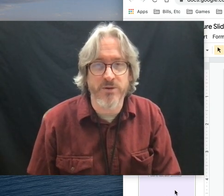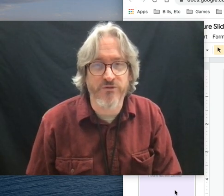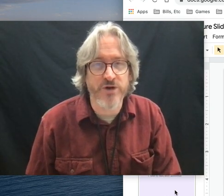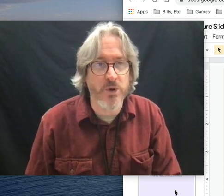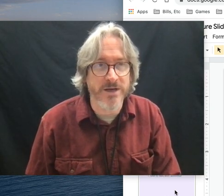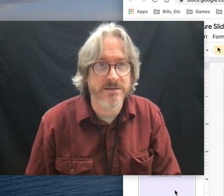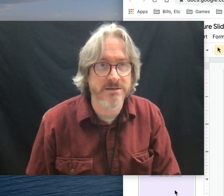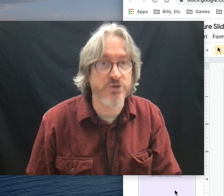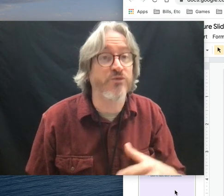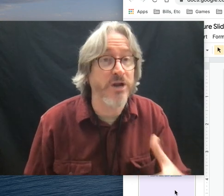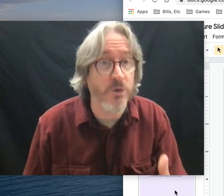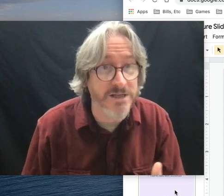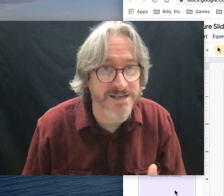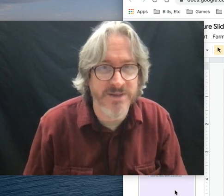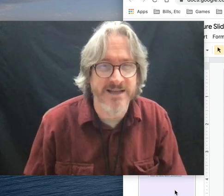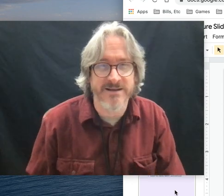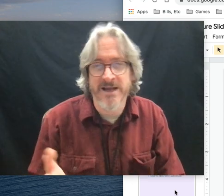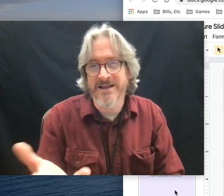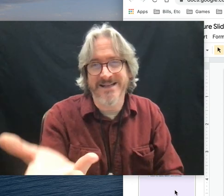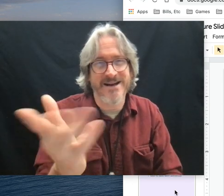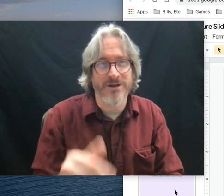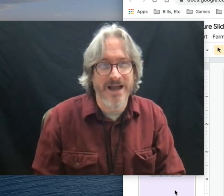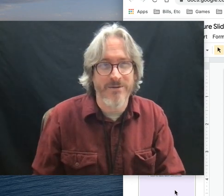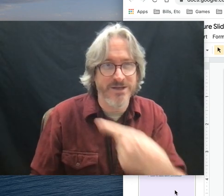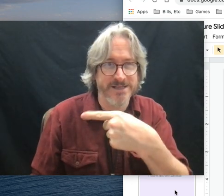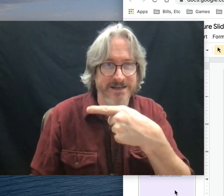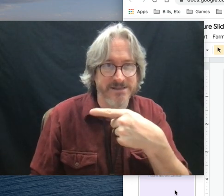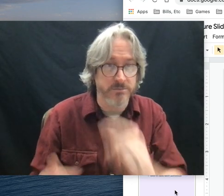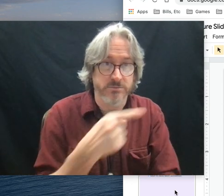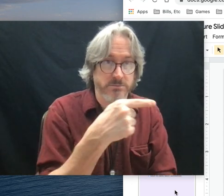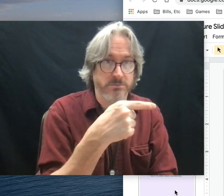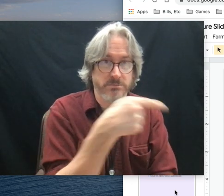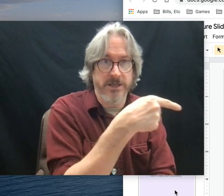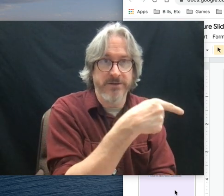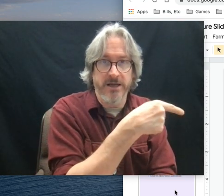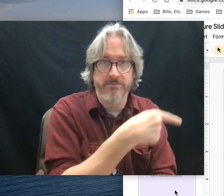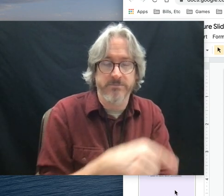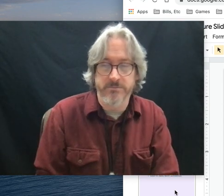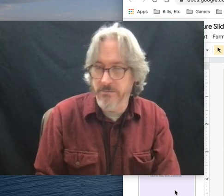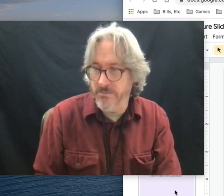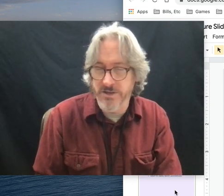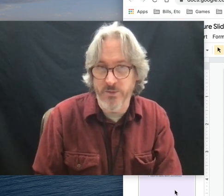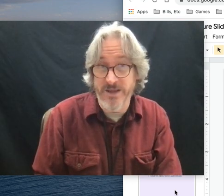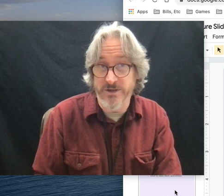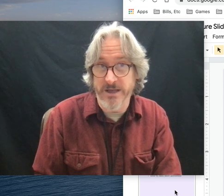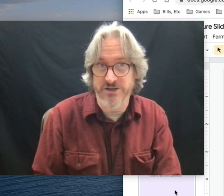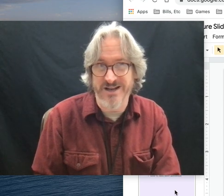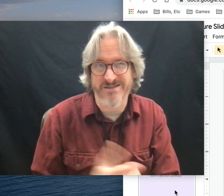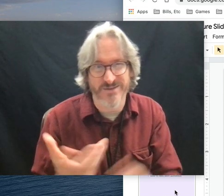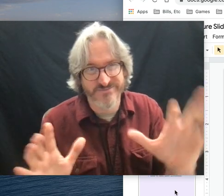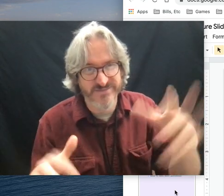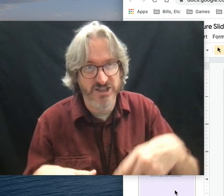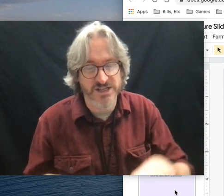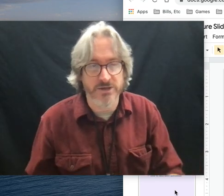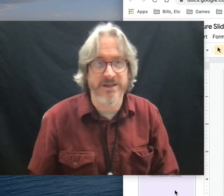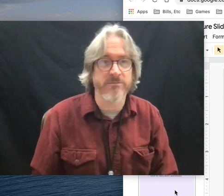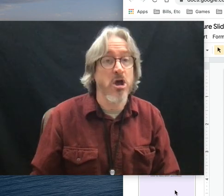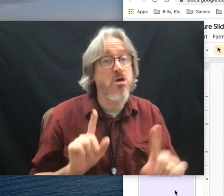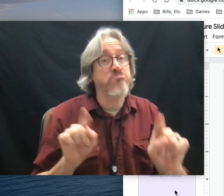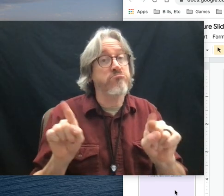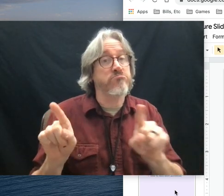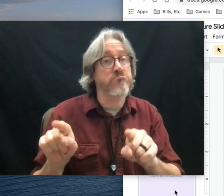They put frequent to frequent something, and that's not really how we use it, is in the way they put the English down, so just